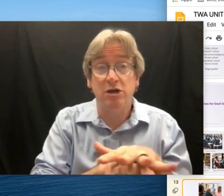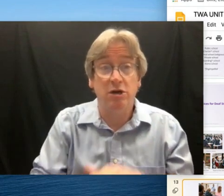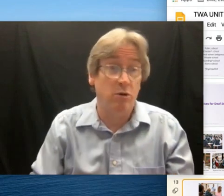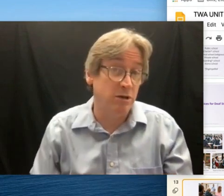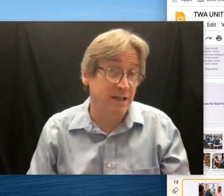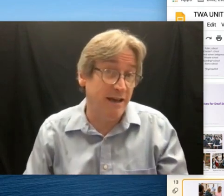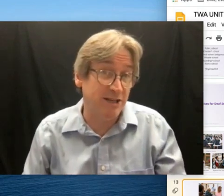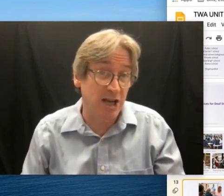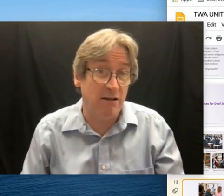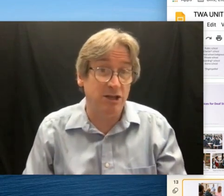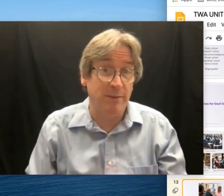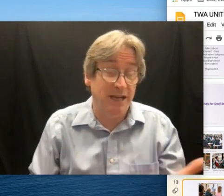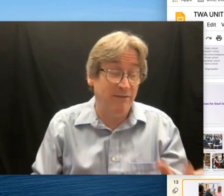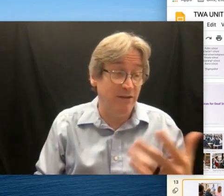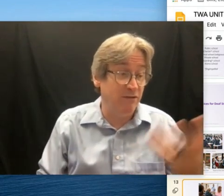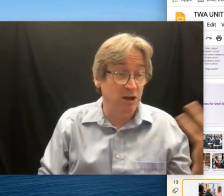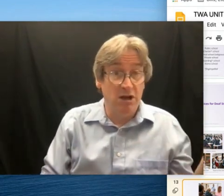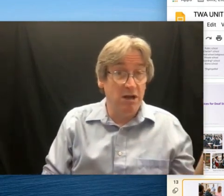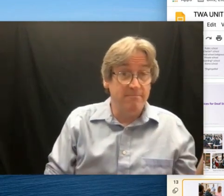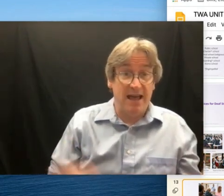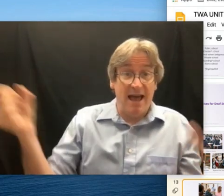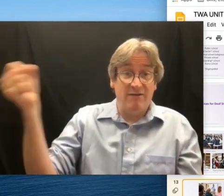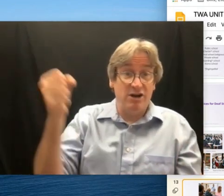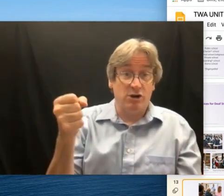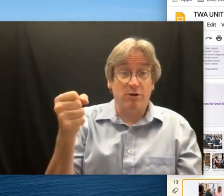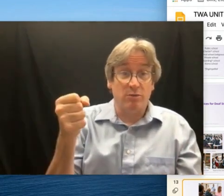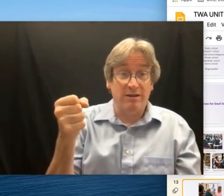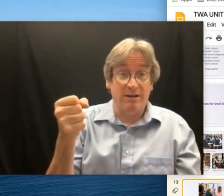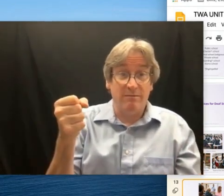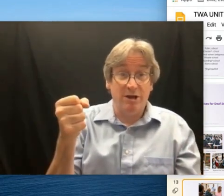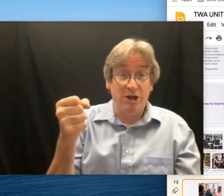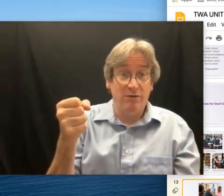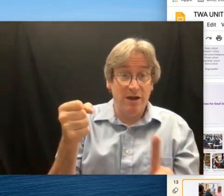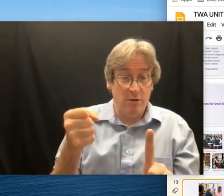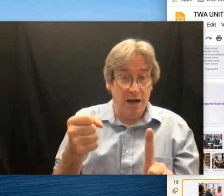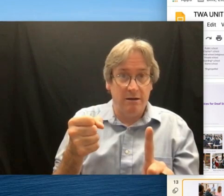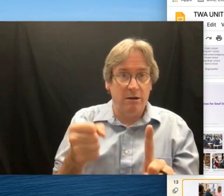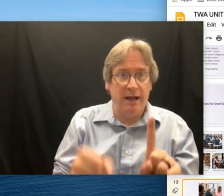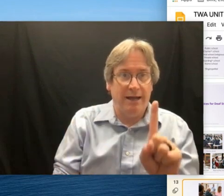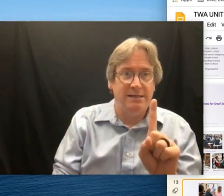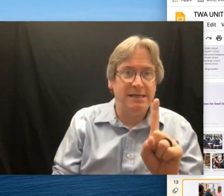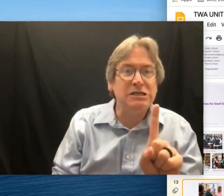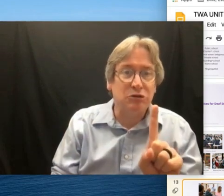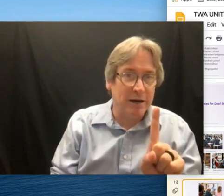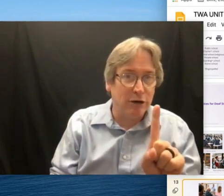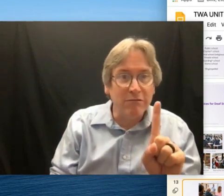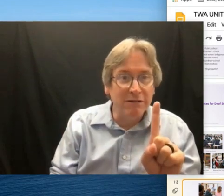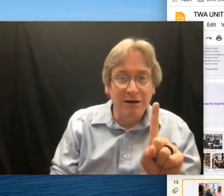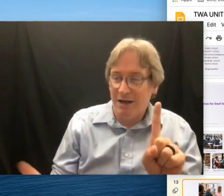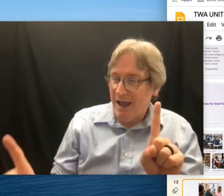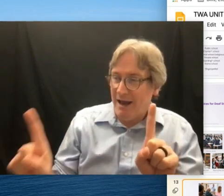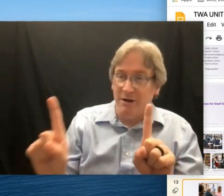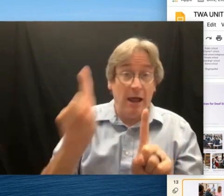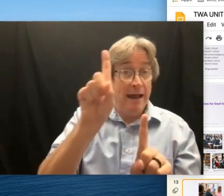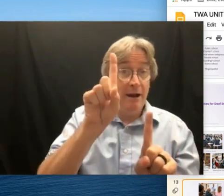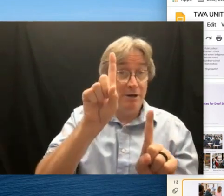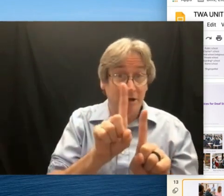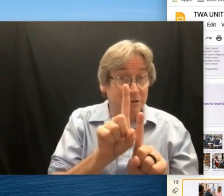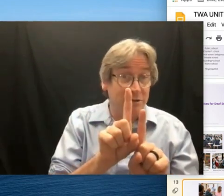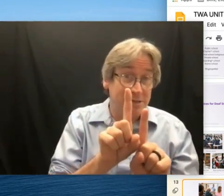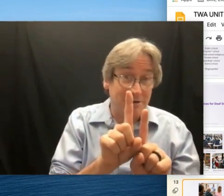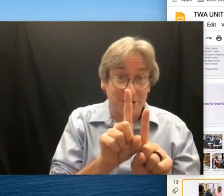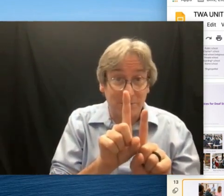integrate, or did they have a challenge? I mean, even if they have an interpreter with them, you've now got a sixth grader and